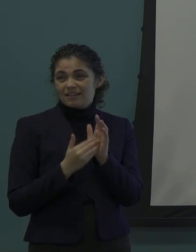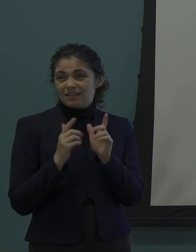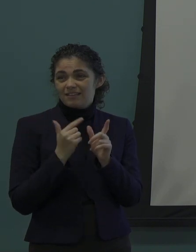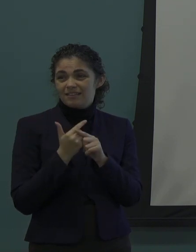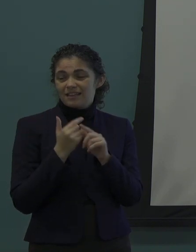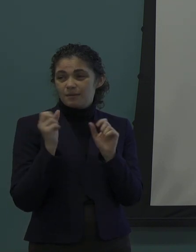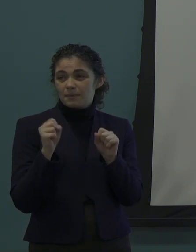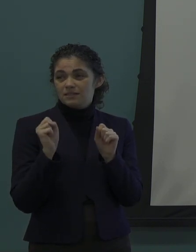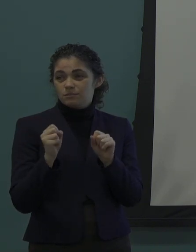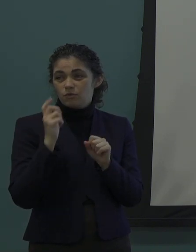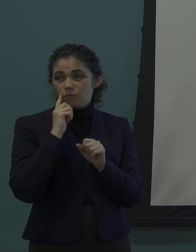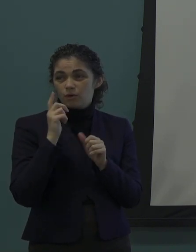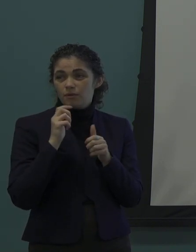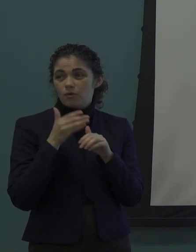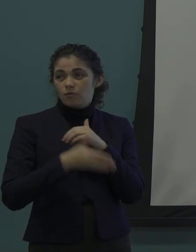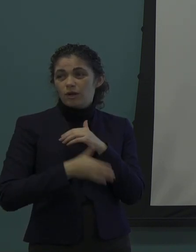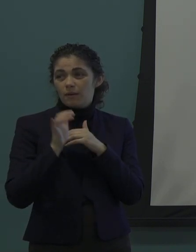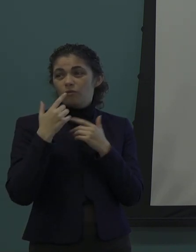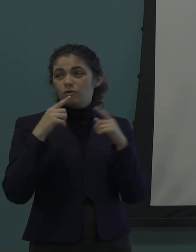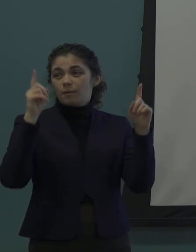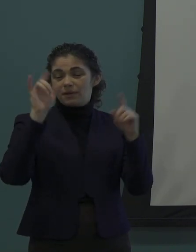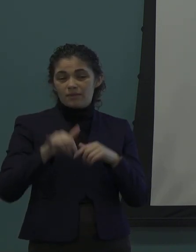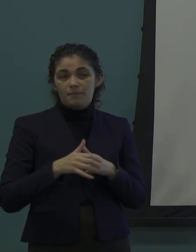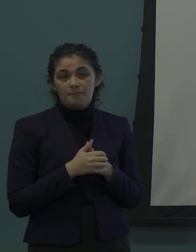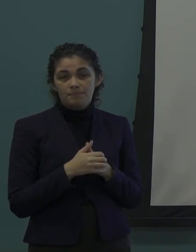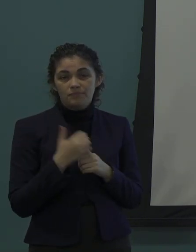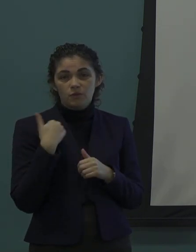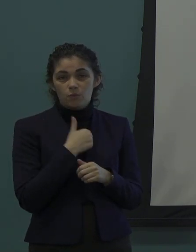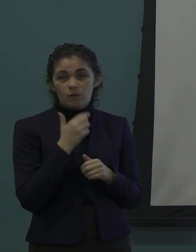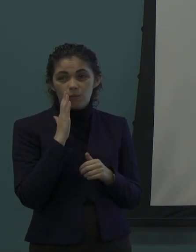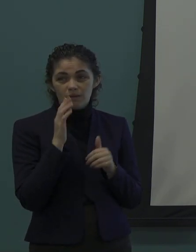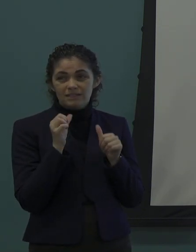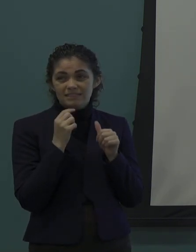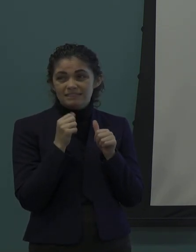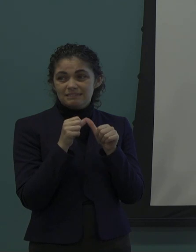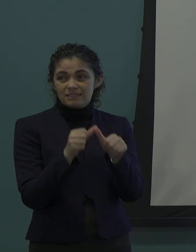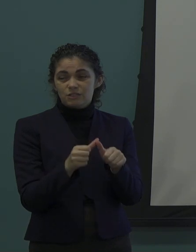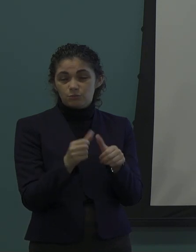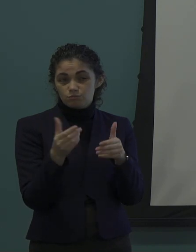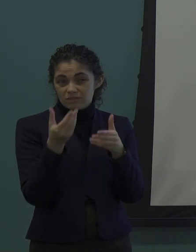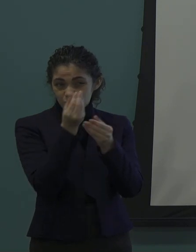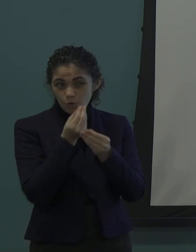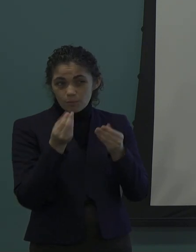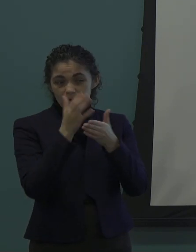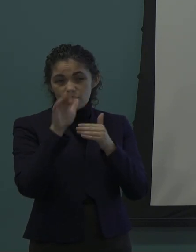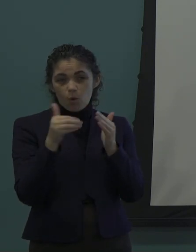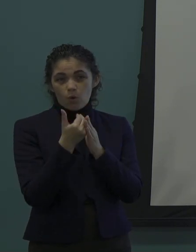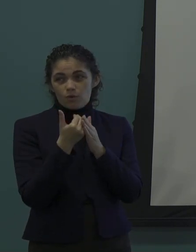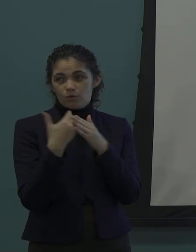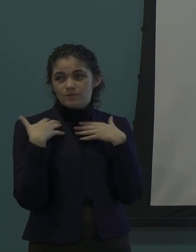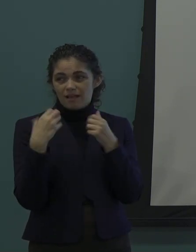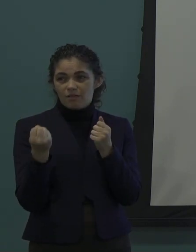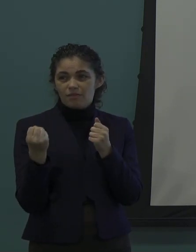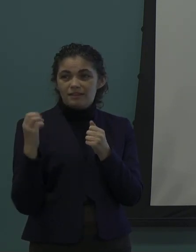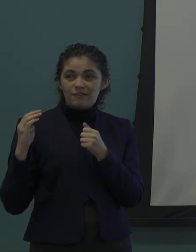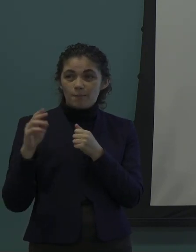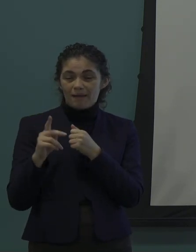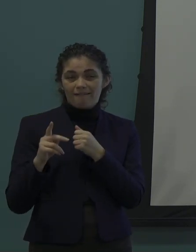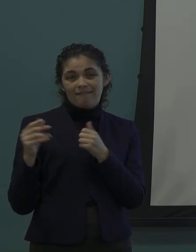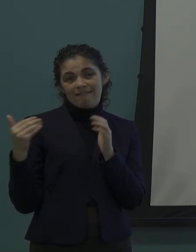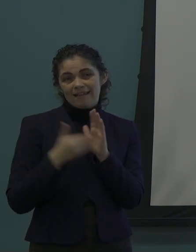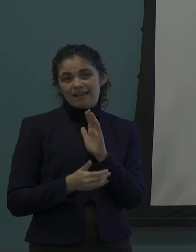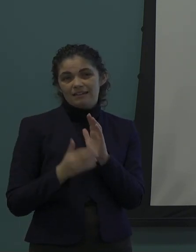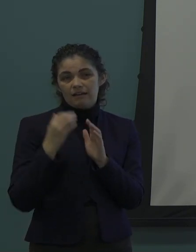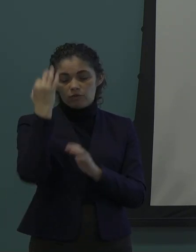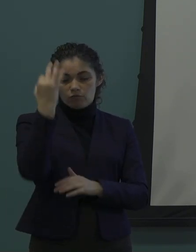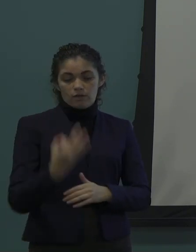being on the other side of this epi curve. So we will continue to share with you these cleared cases and the date of clearance